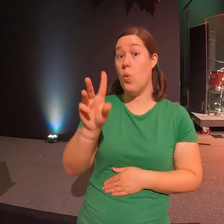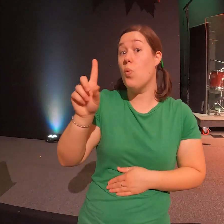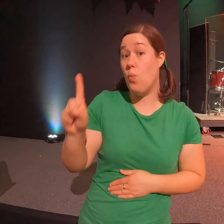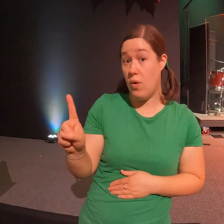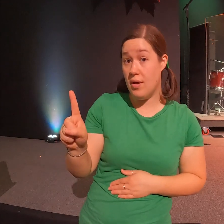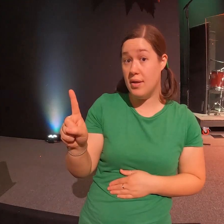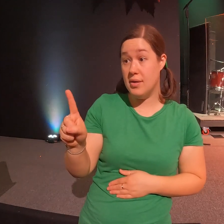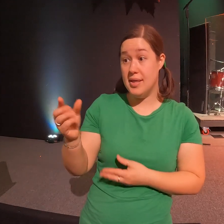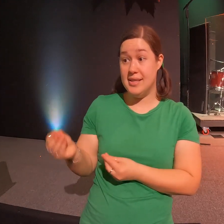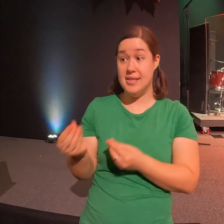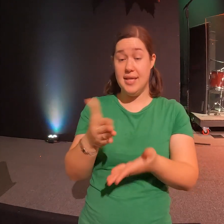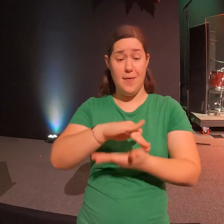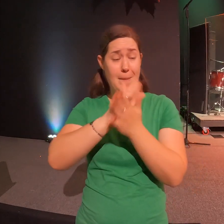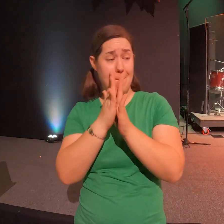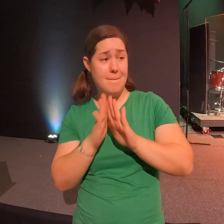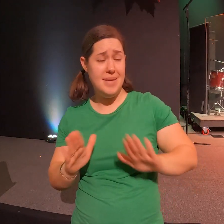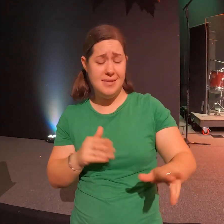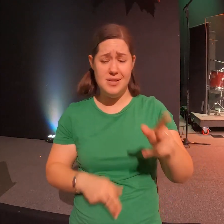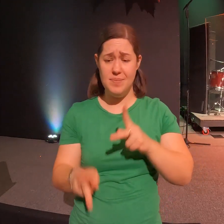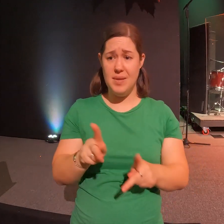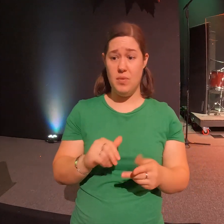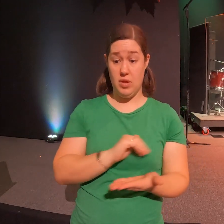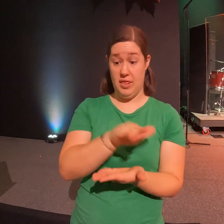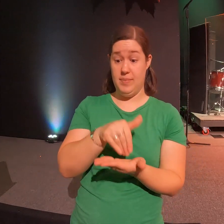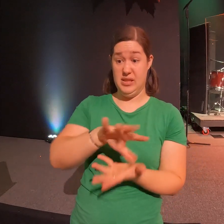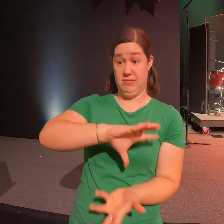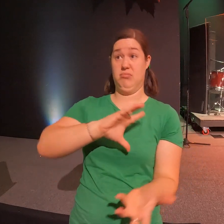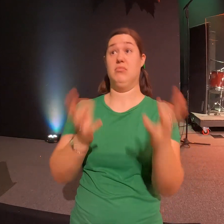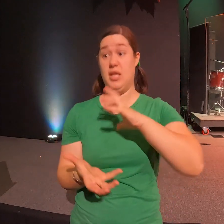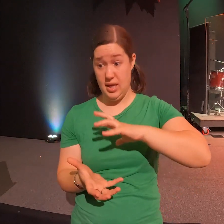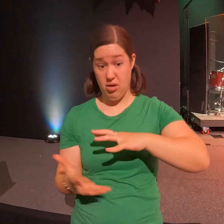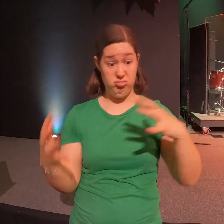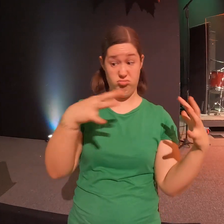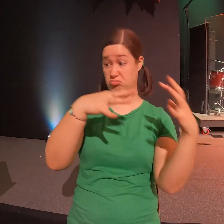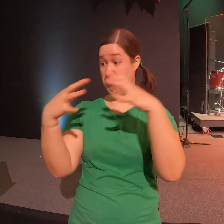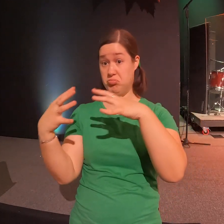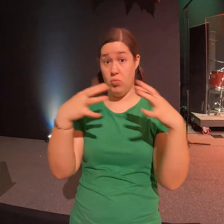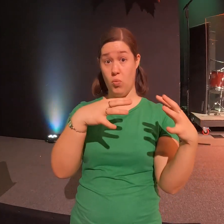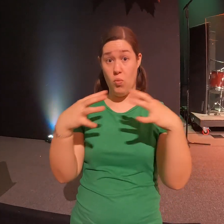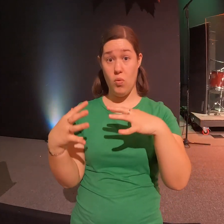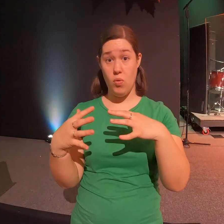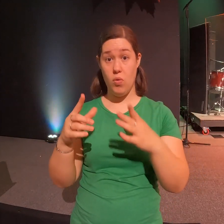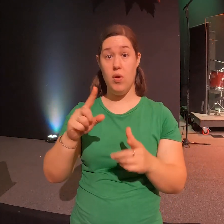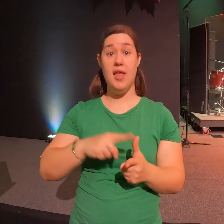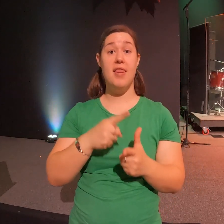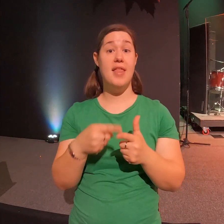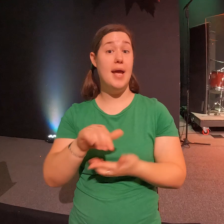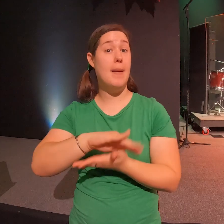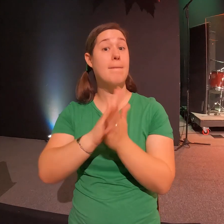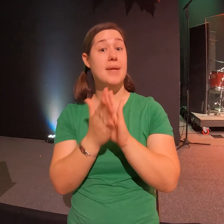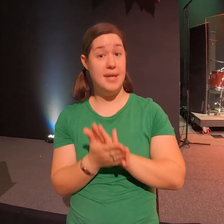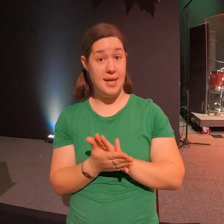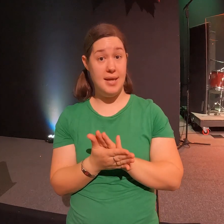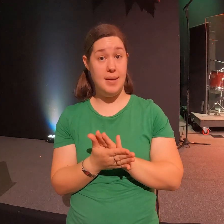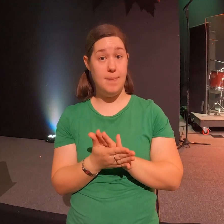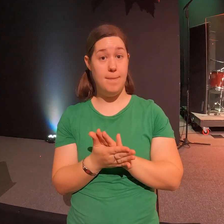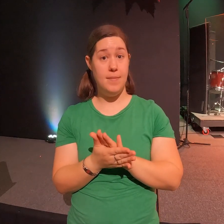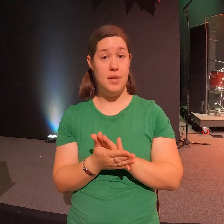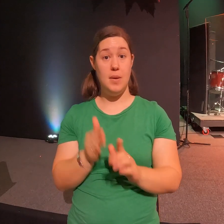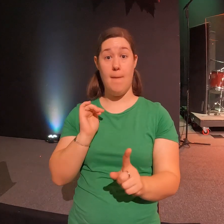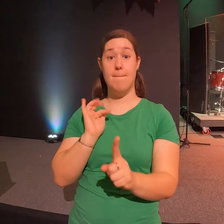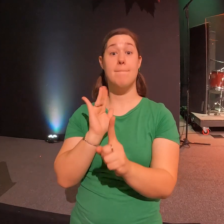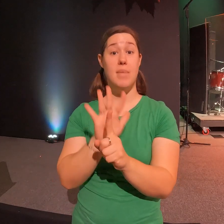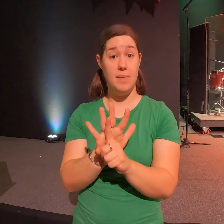midst of chaos and war. And then it became popular in a song, and many of you may know how to sing that.